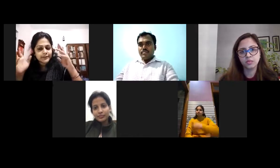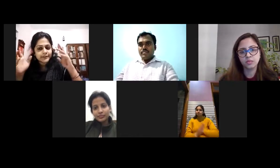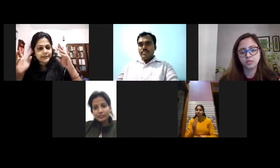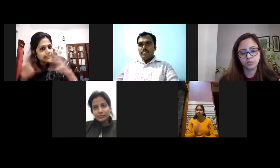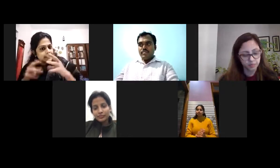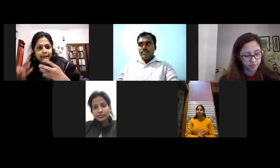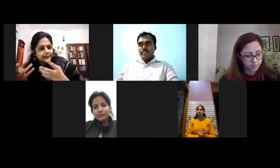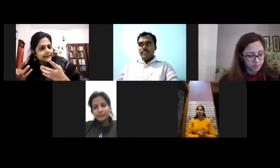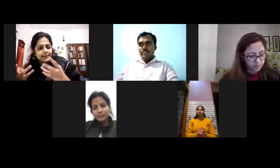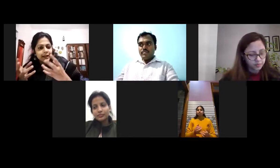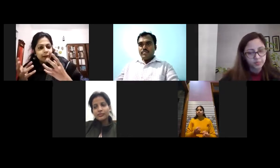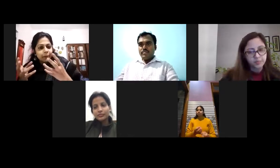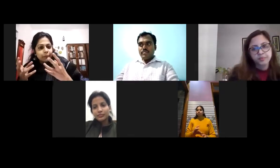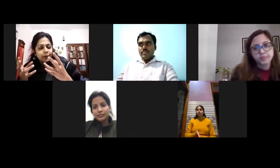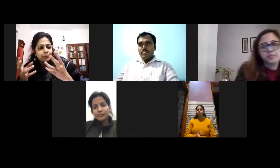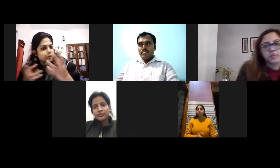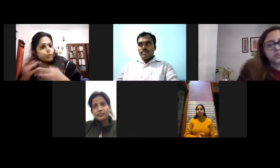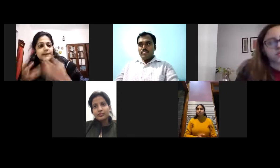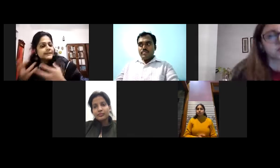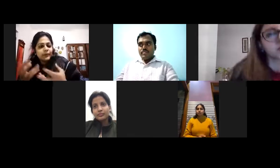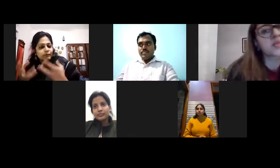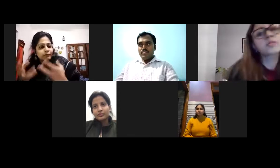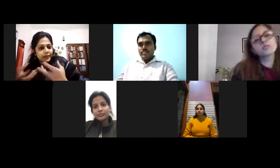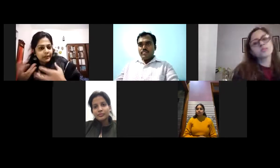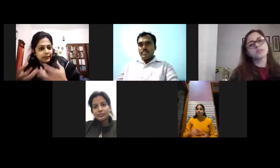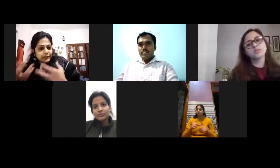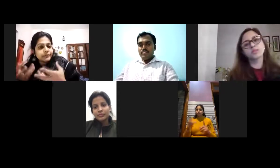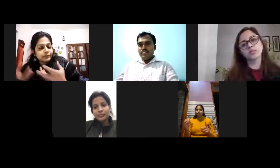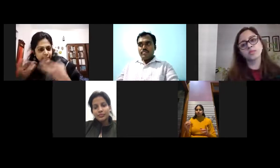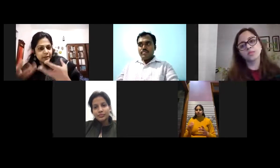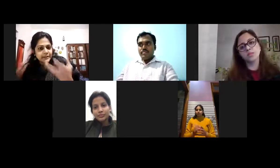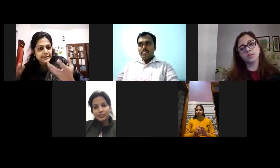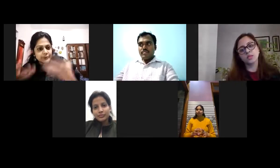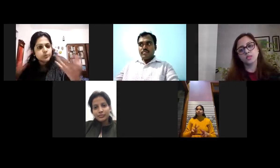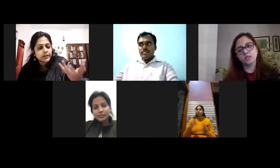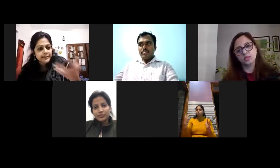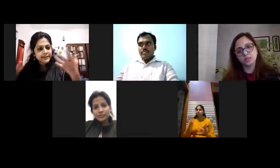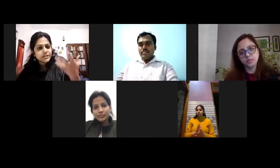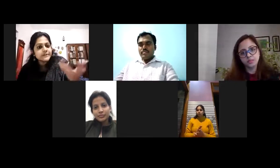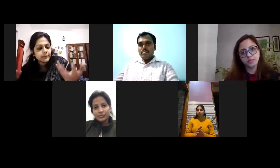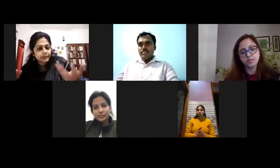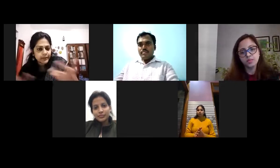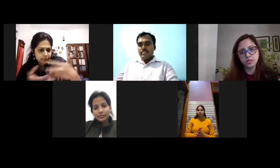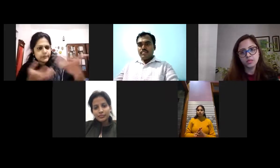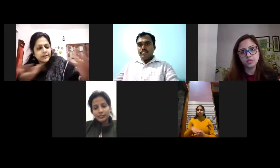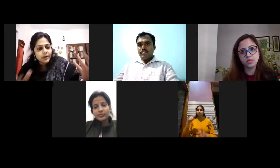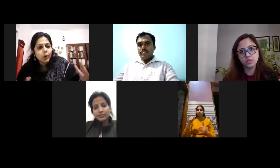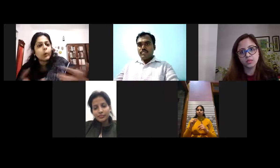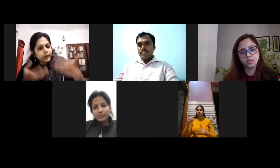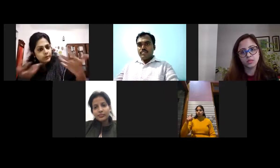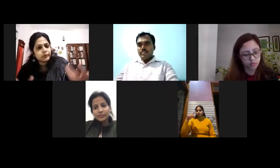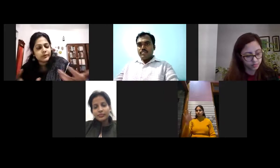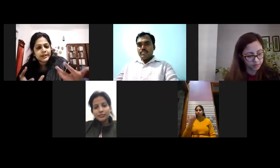wicked, etc., and yet doing something very different. I mean, in the sense that Günter Grass achieves something very different,